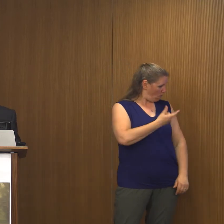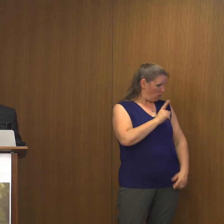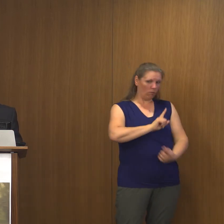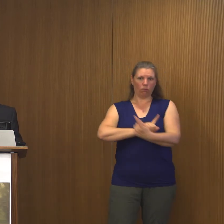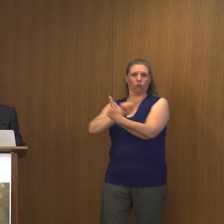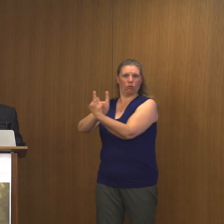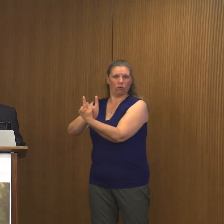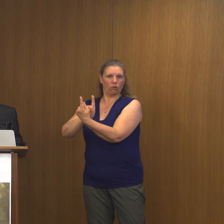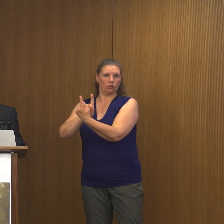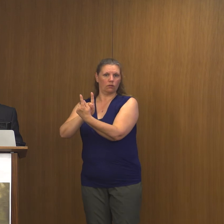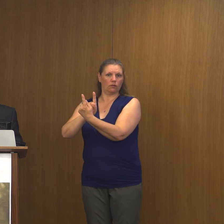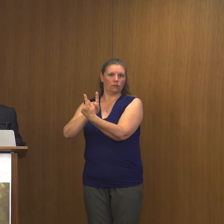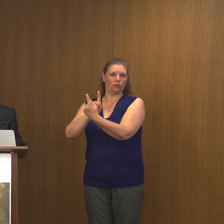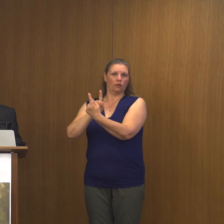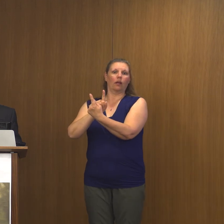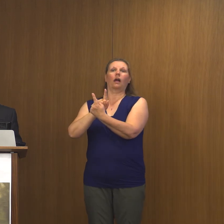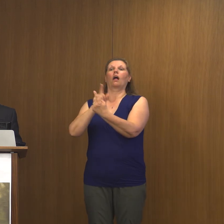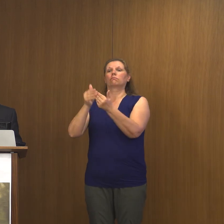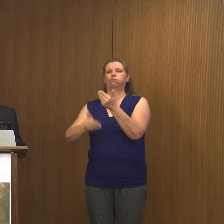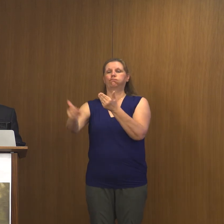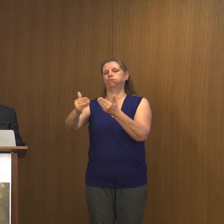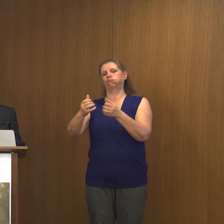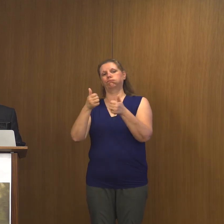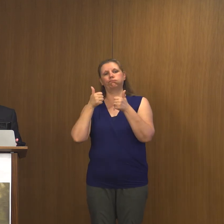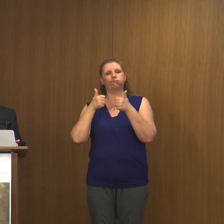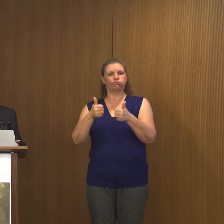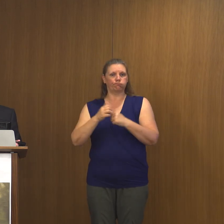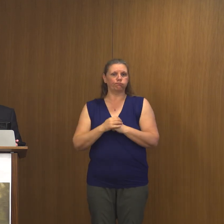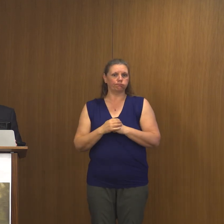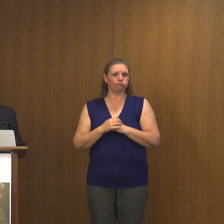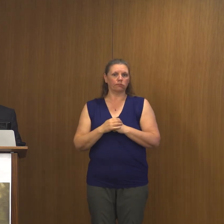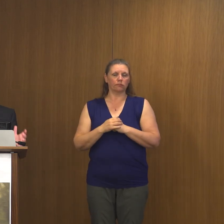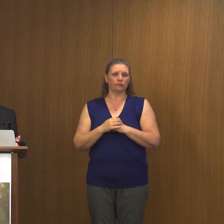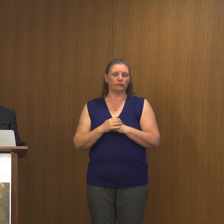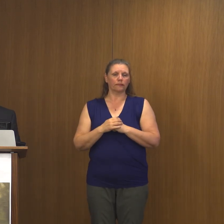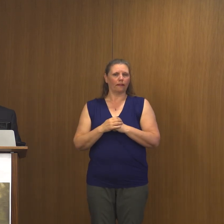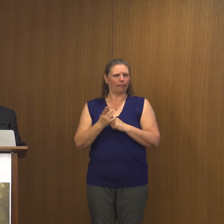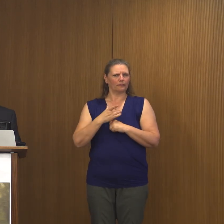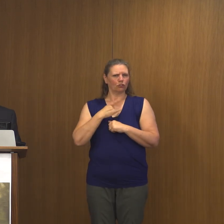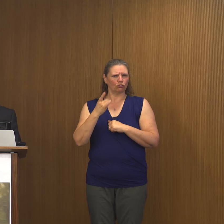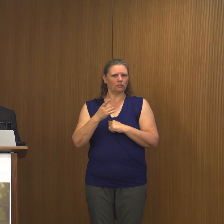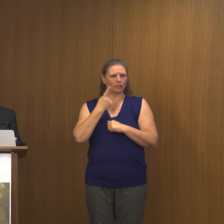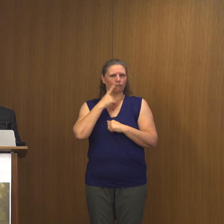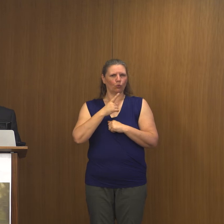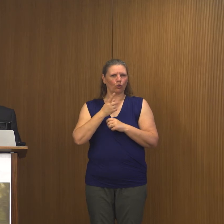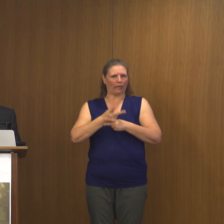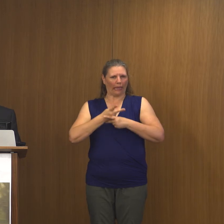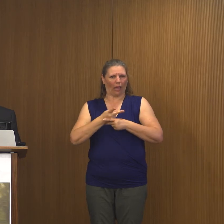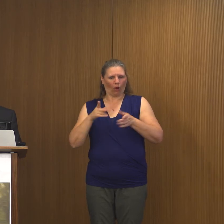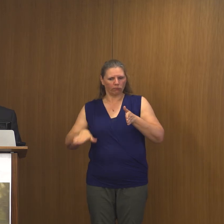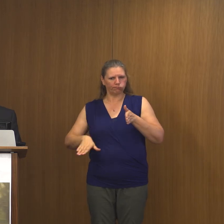my school, which was an immense support. It's an interesting aspect of the continuum of care for those who are growing up